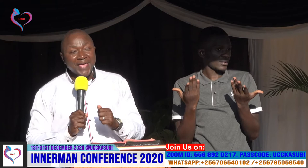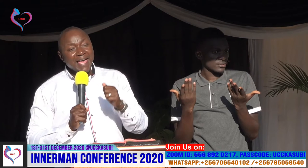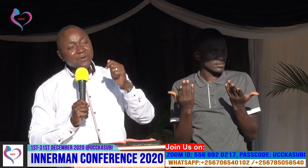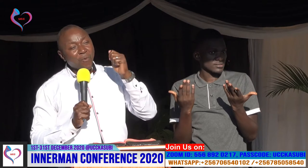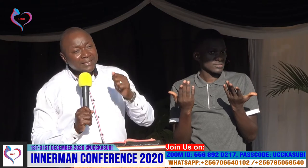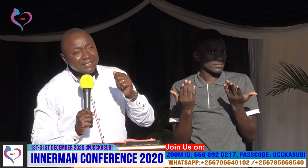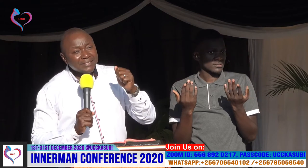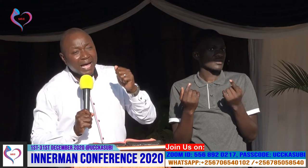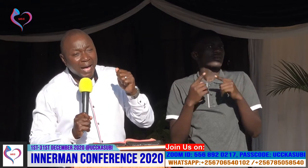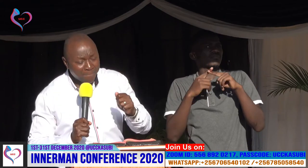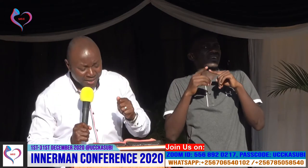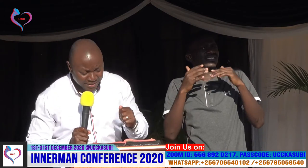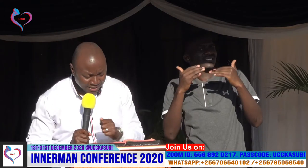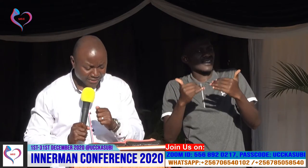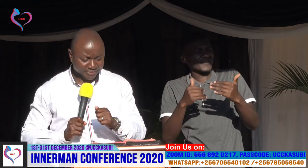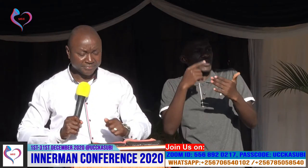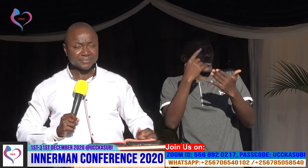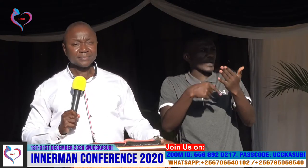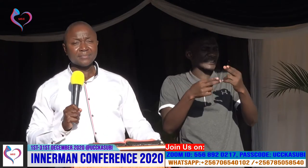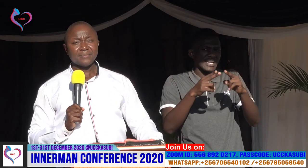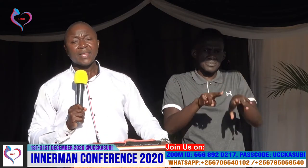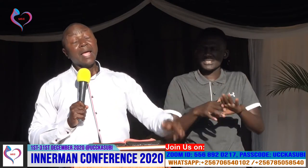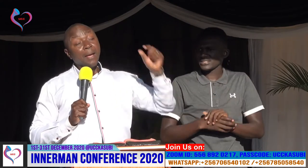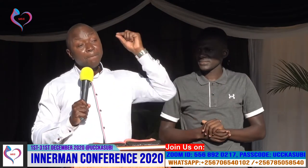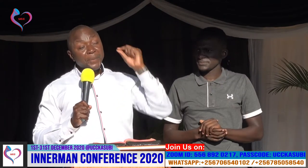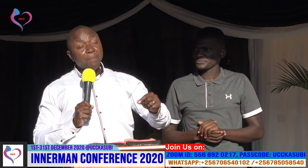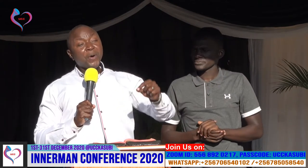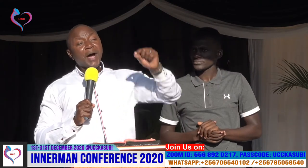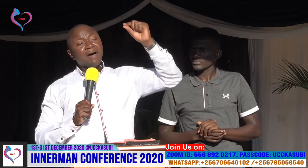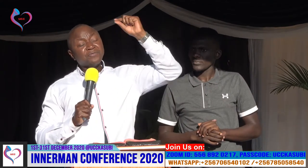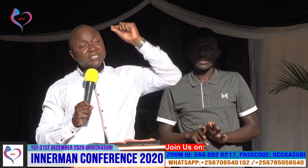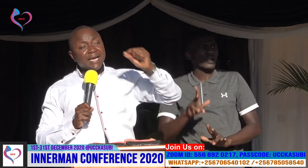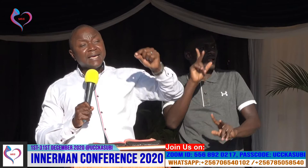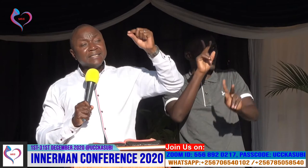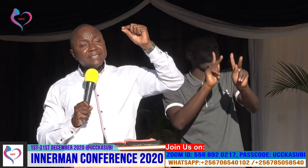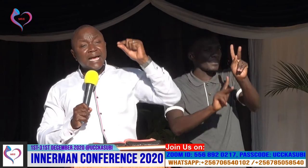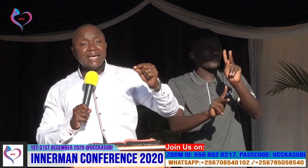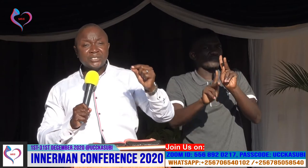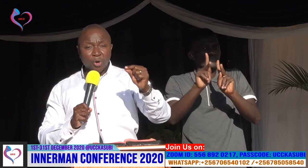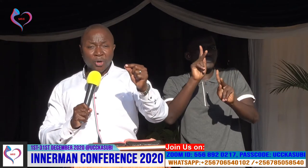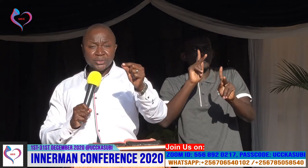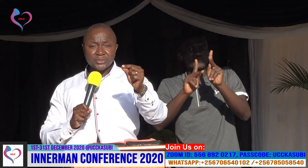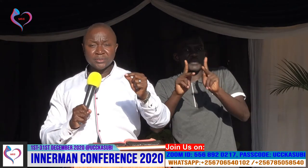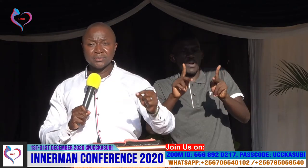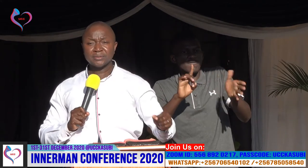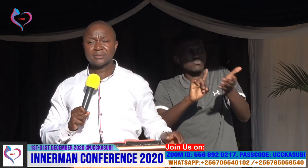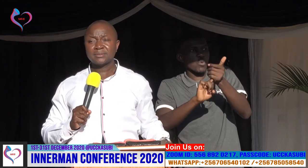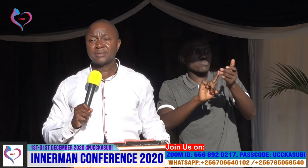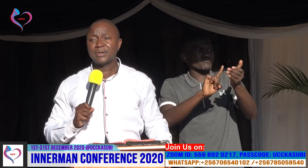But then what is happening? People have taken titles